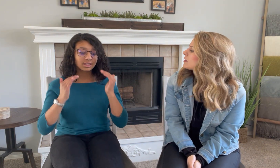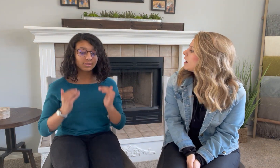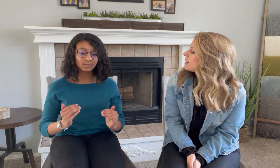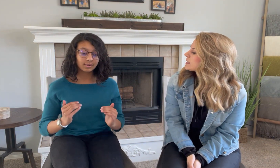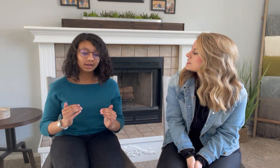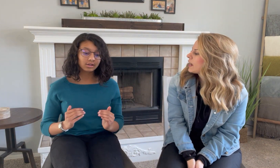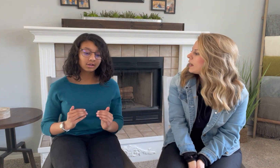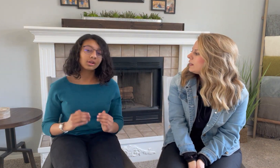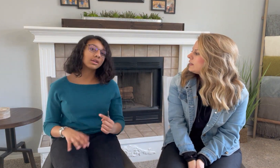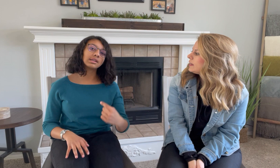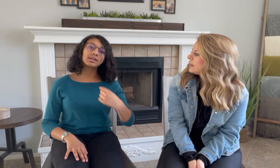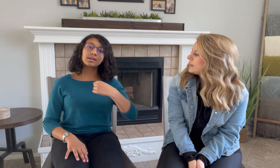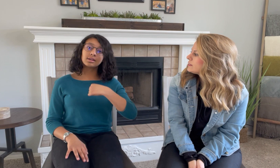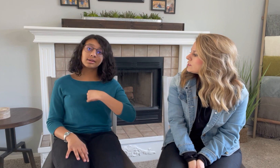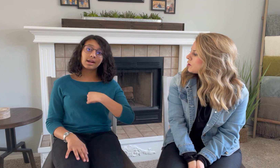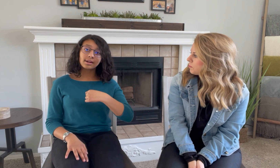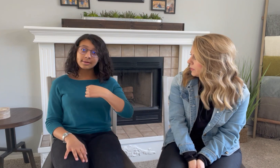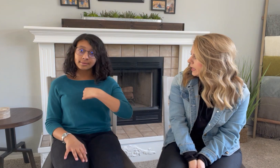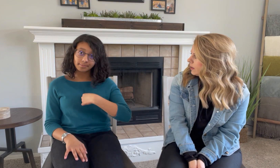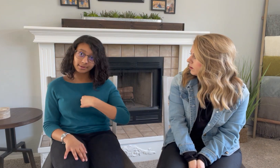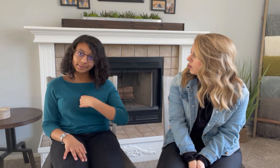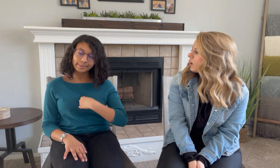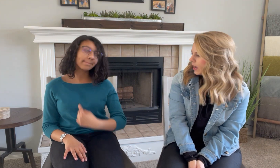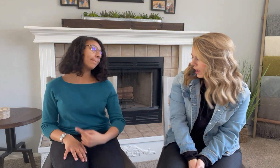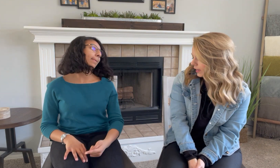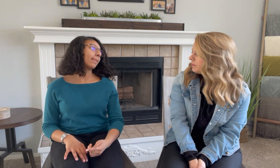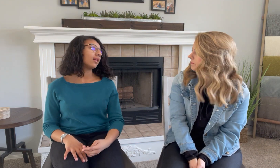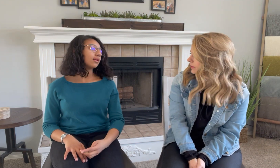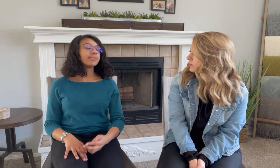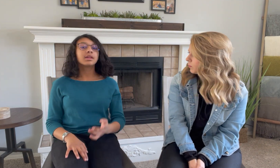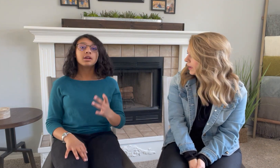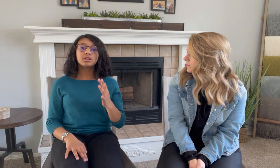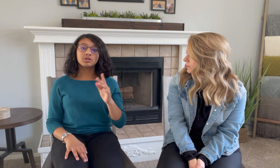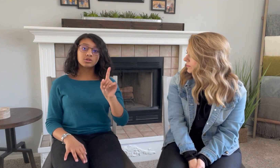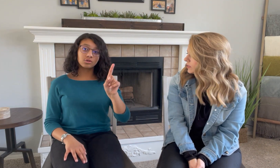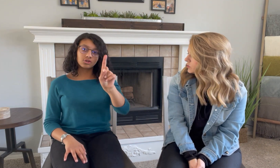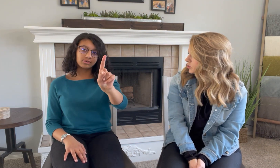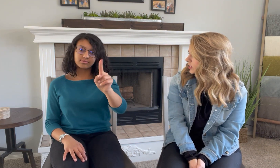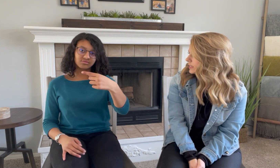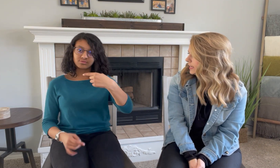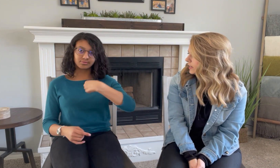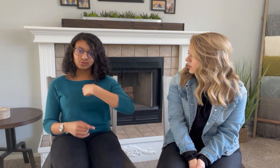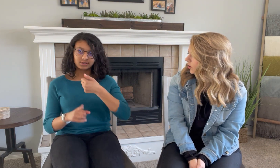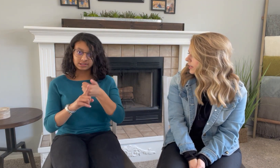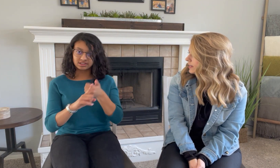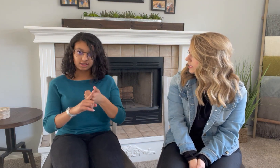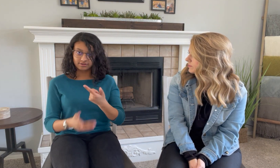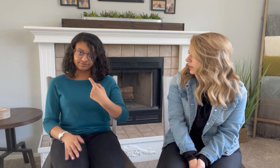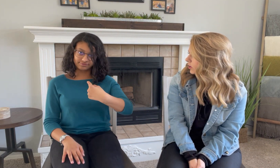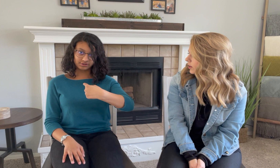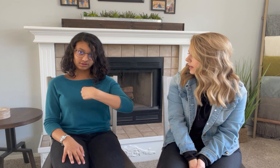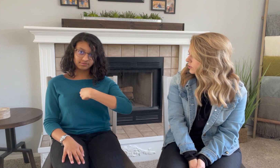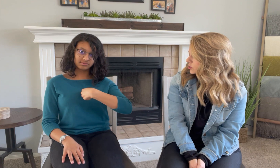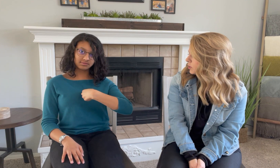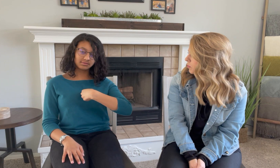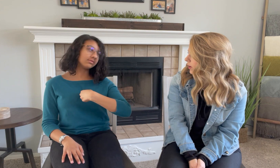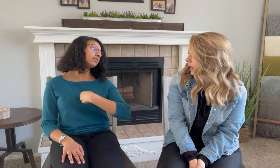Our next sign is me or I, either way. So you're just gonna take your index finger and you're just gonna point at